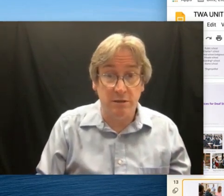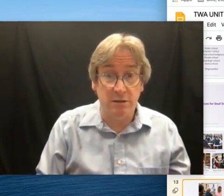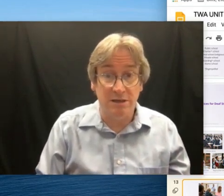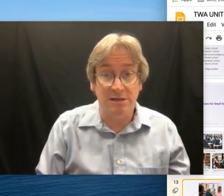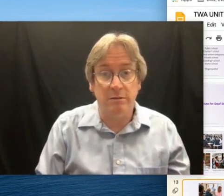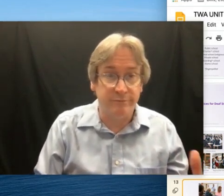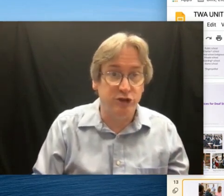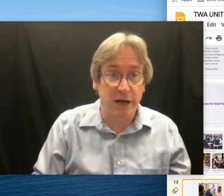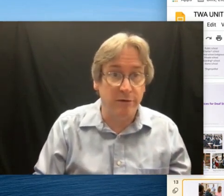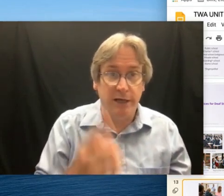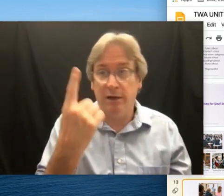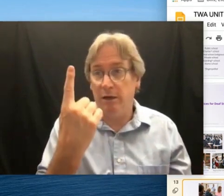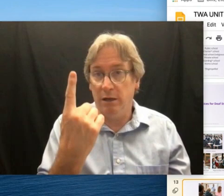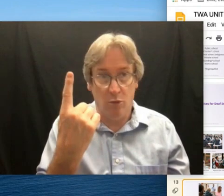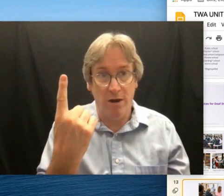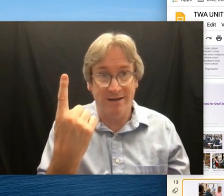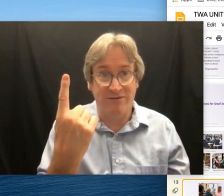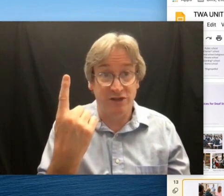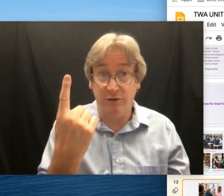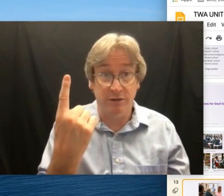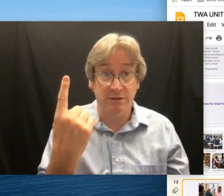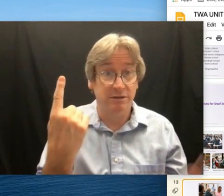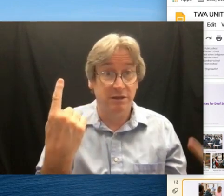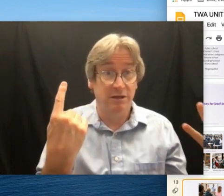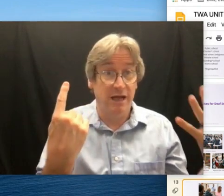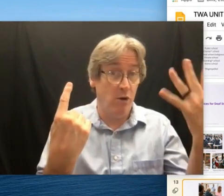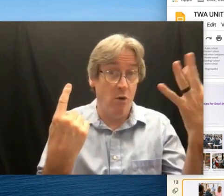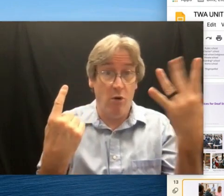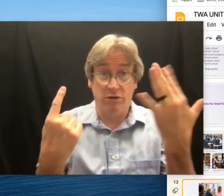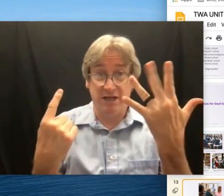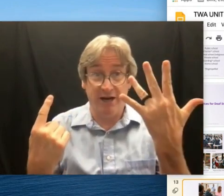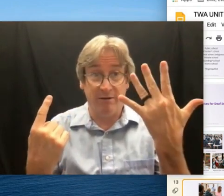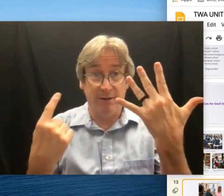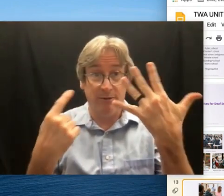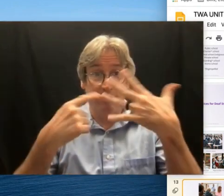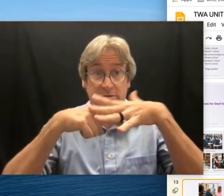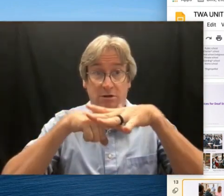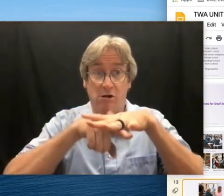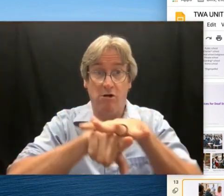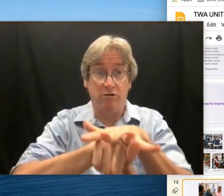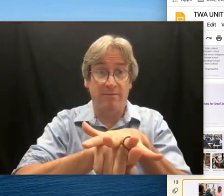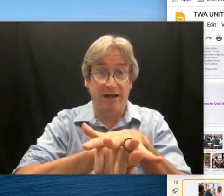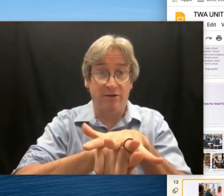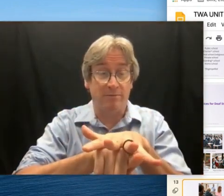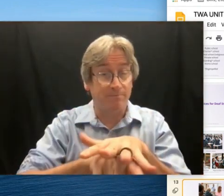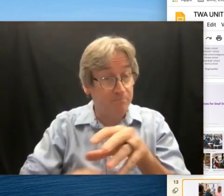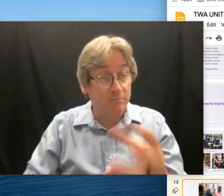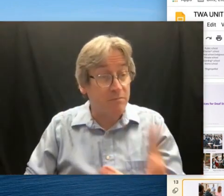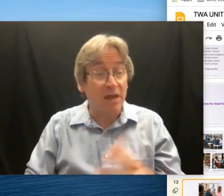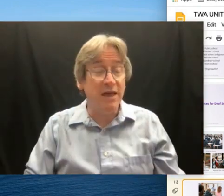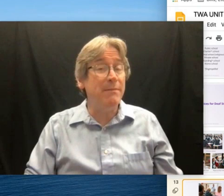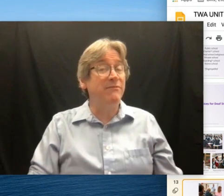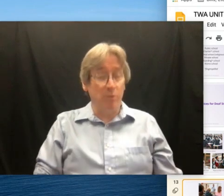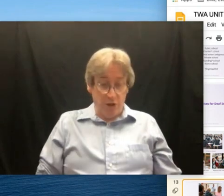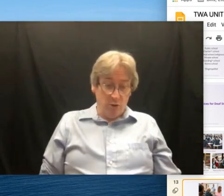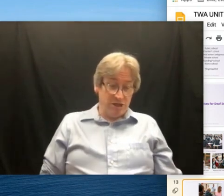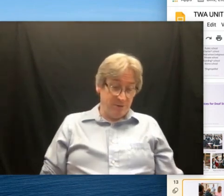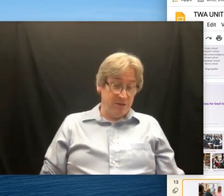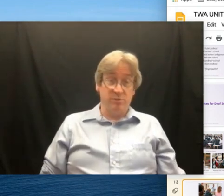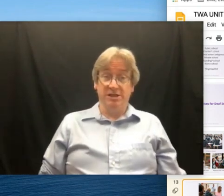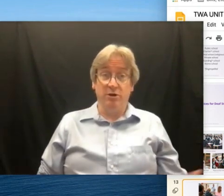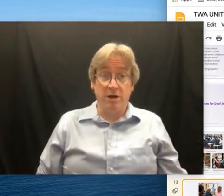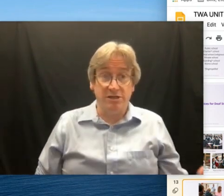is generally one deaf student and a whole ton of hearing people all crammed together. That may have been what